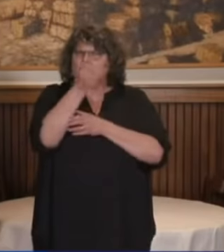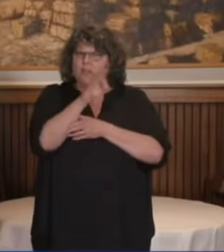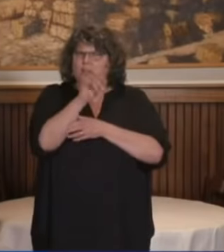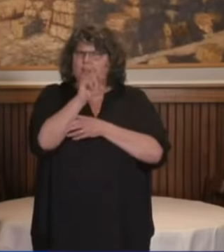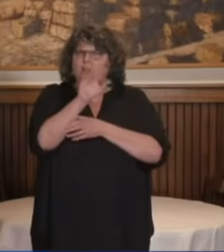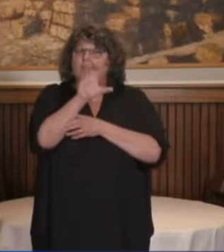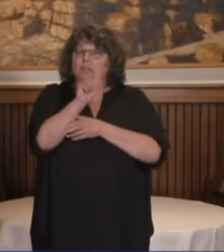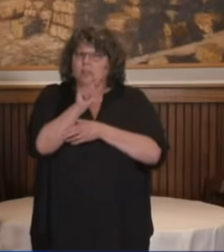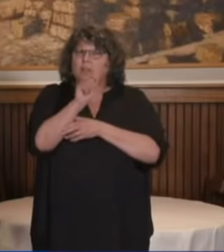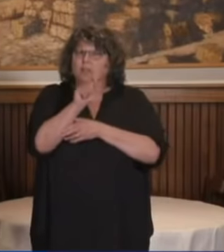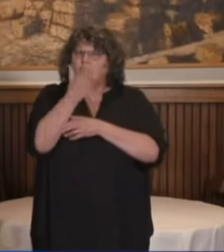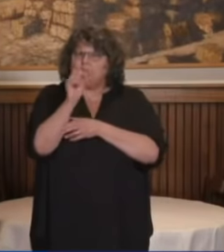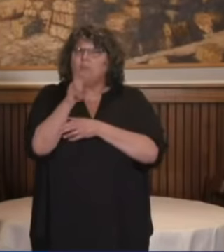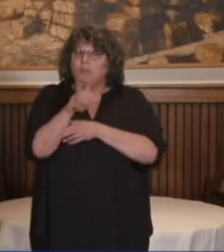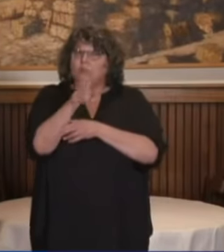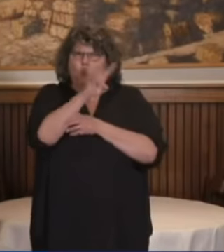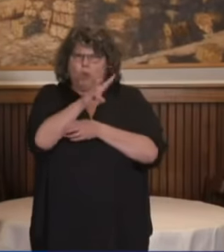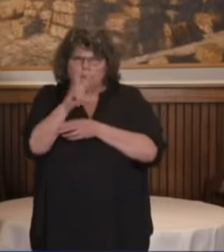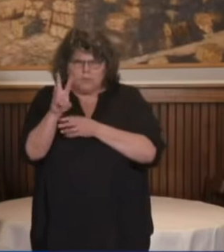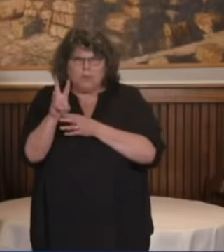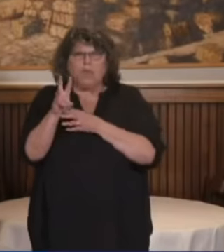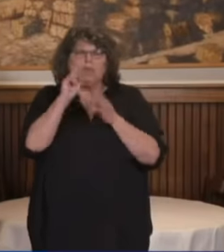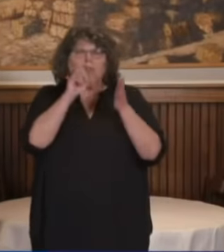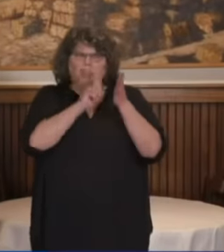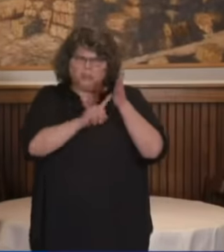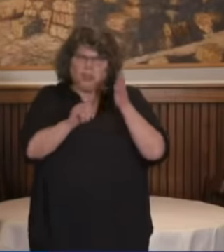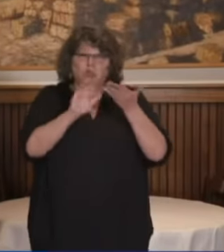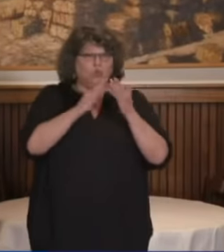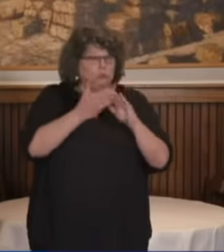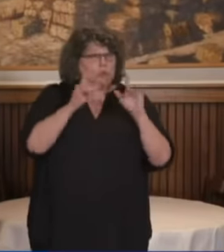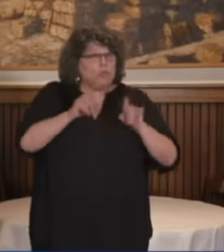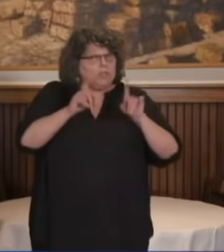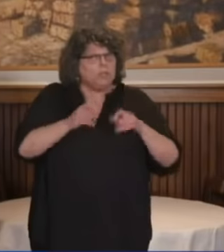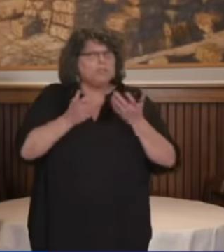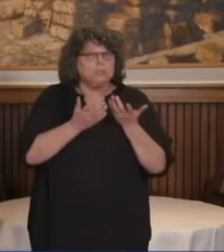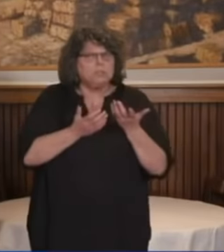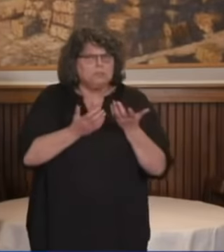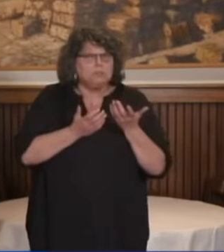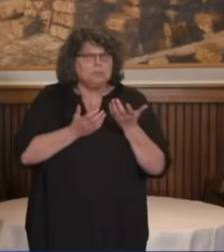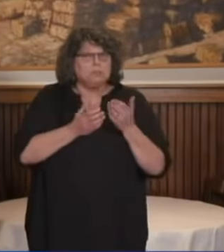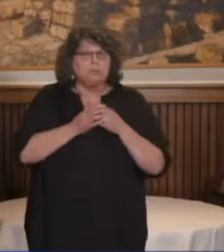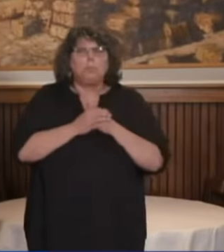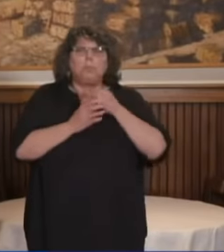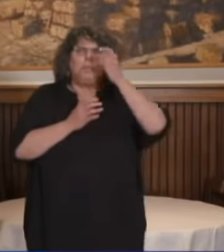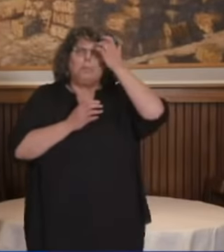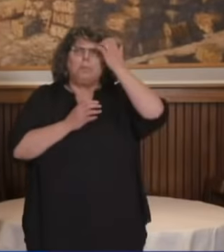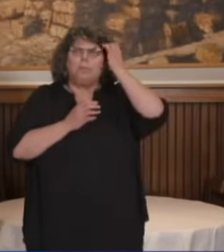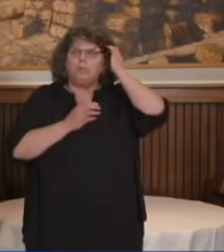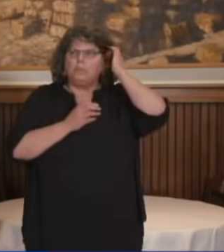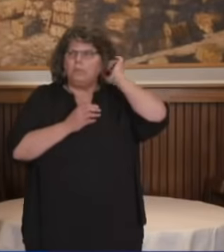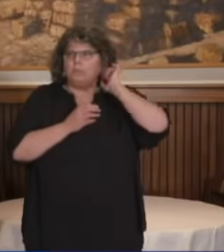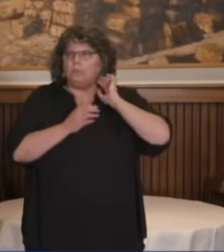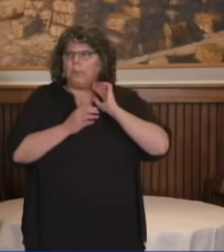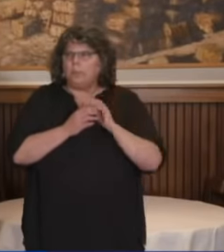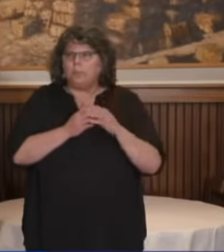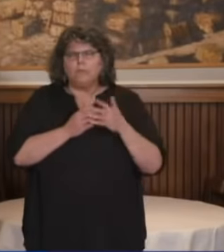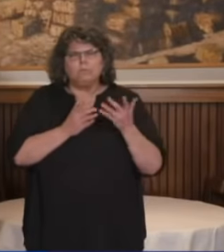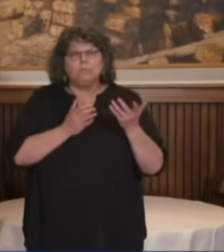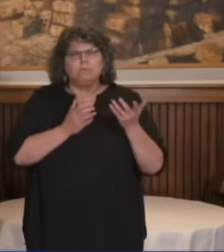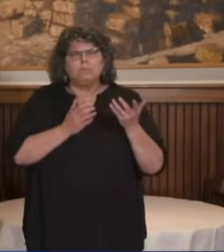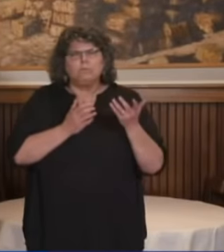website and avail yourself to these community test sites and these other test sites where